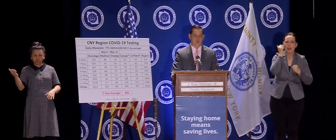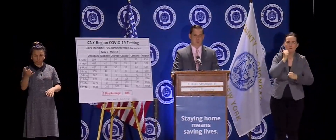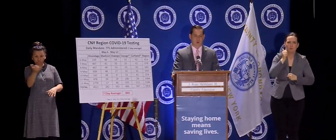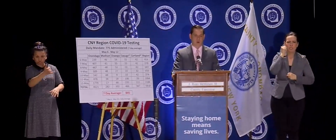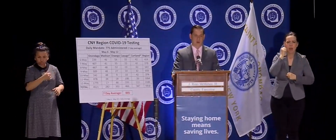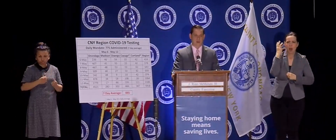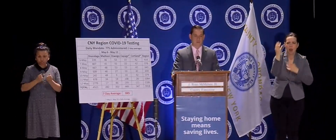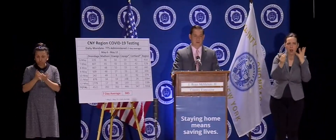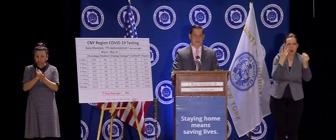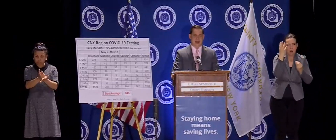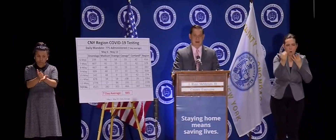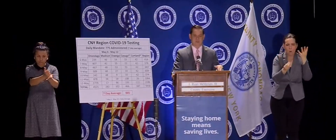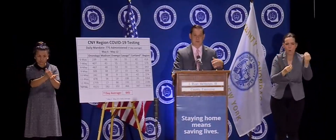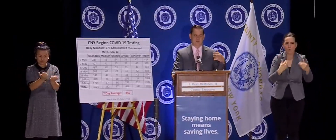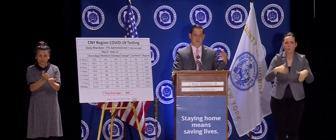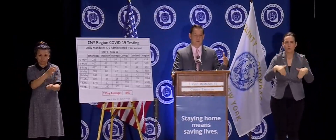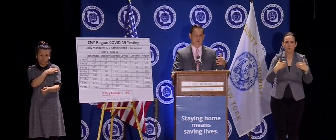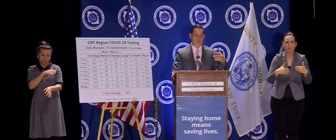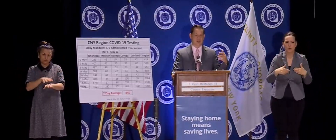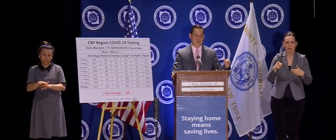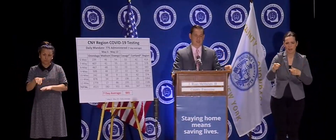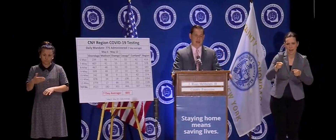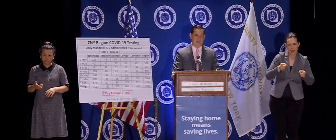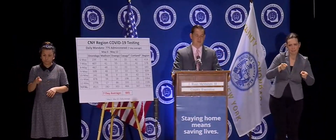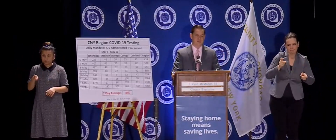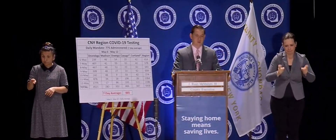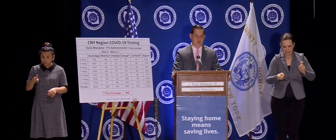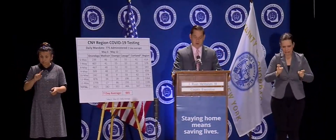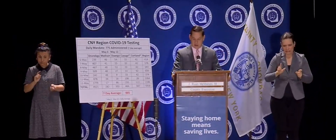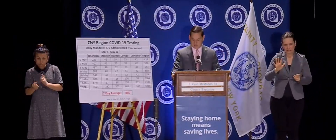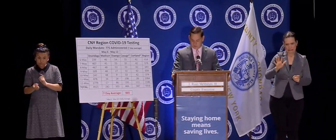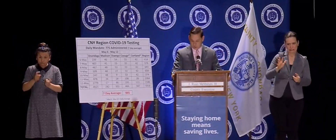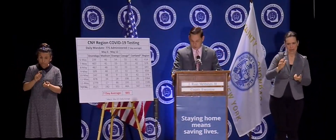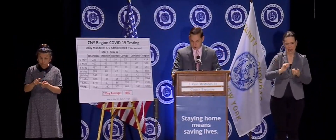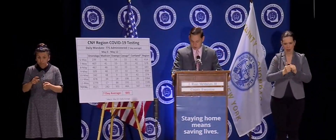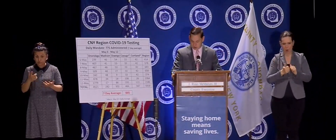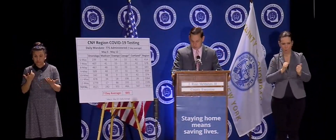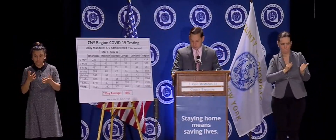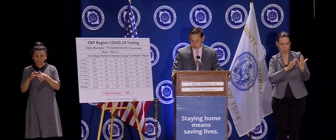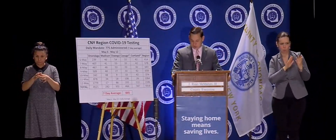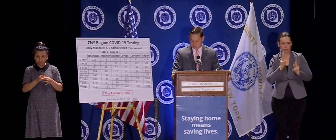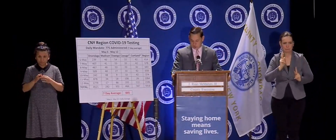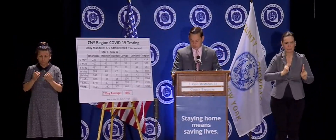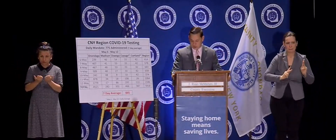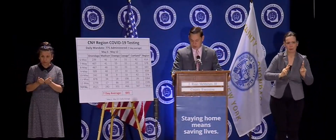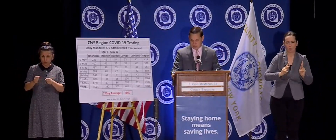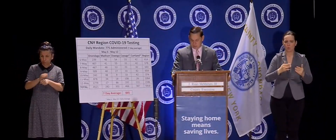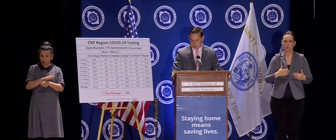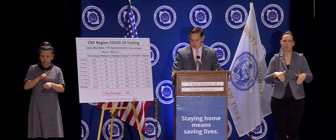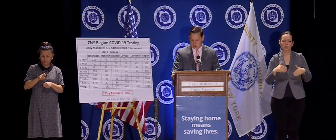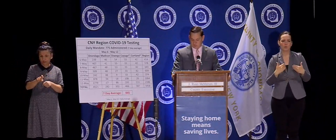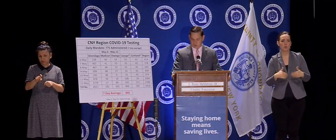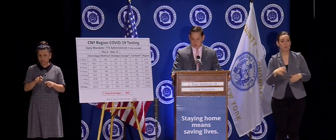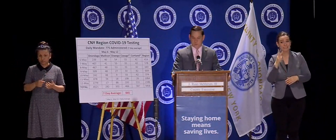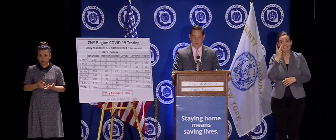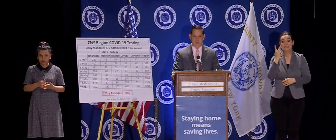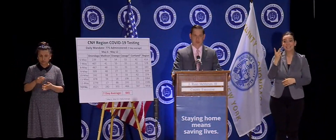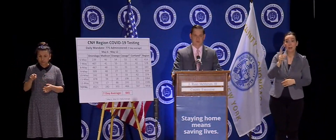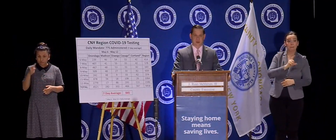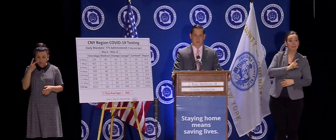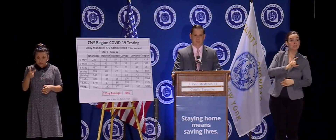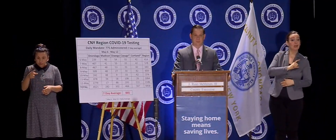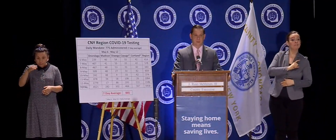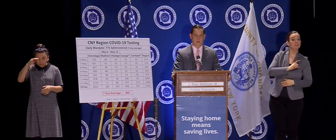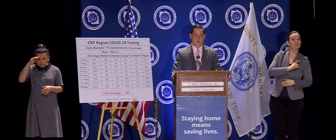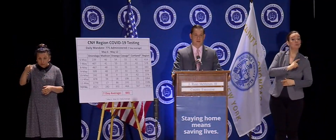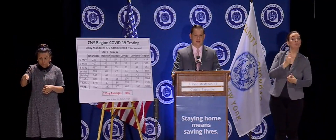to do more and adapt to these changing times, just like we all have. So please, when you see a police officer, a